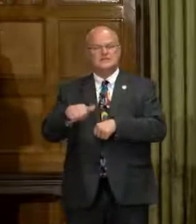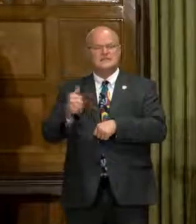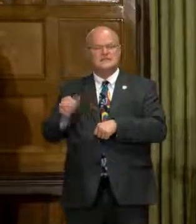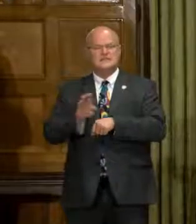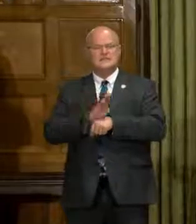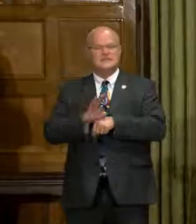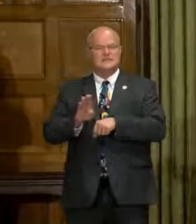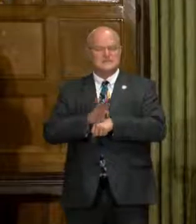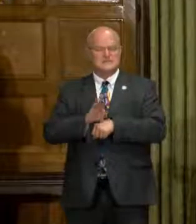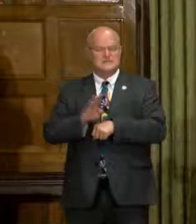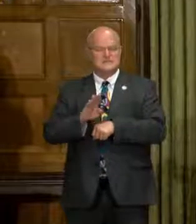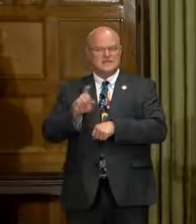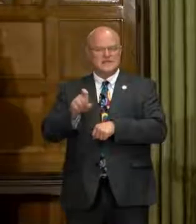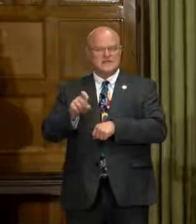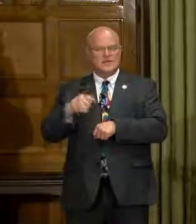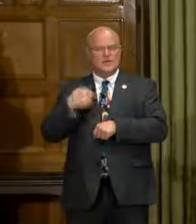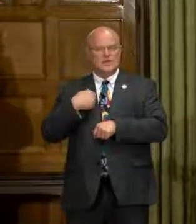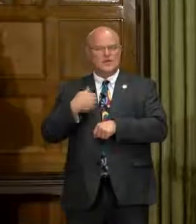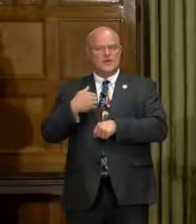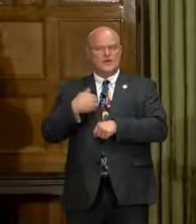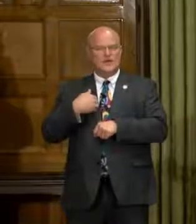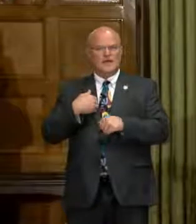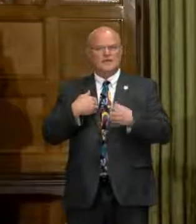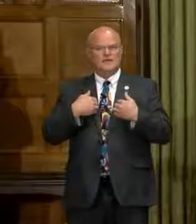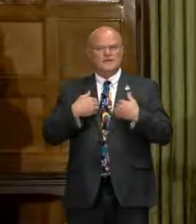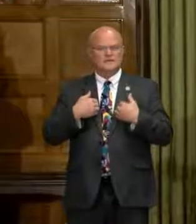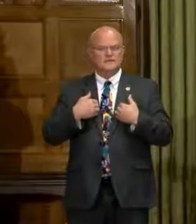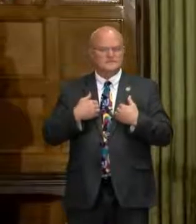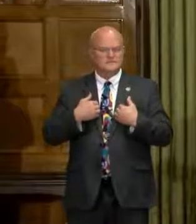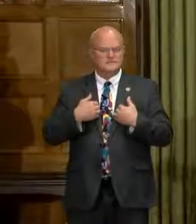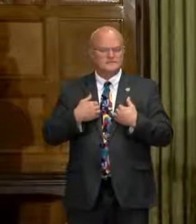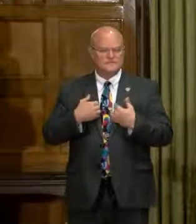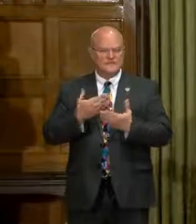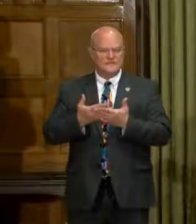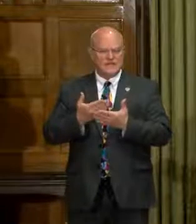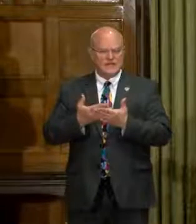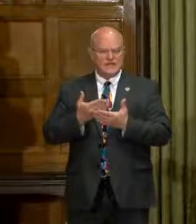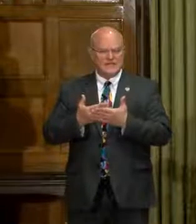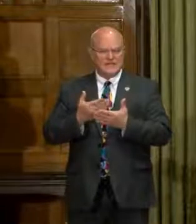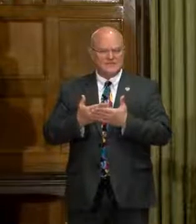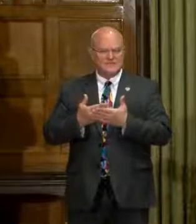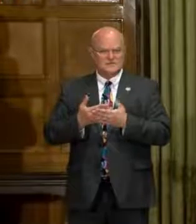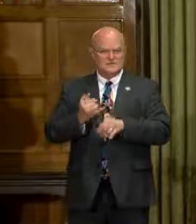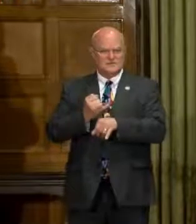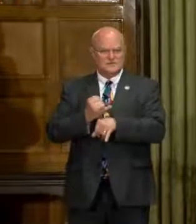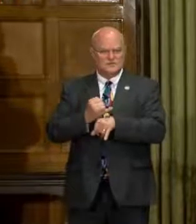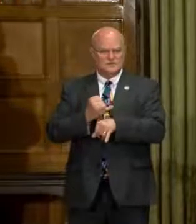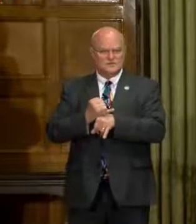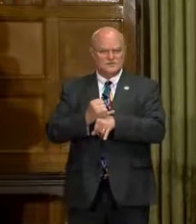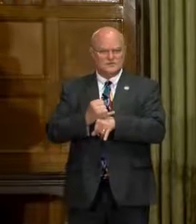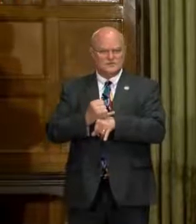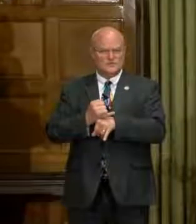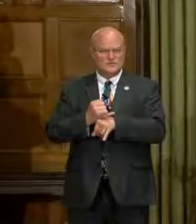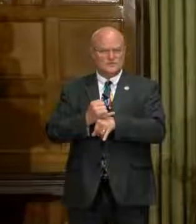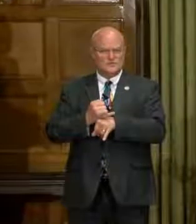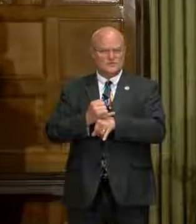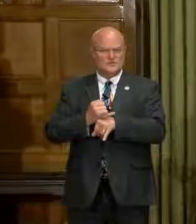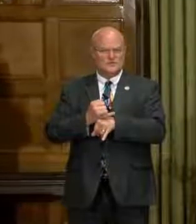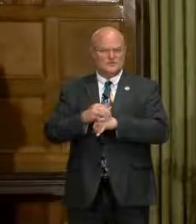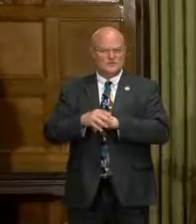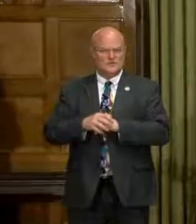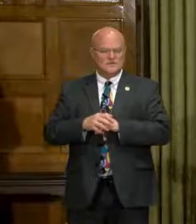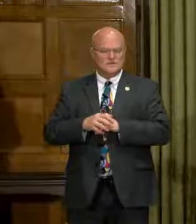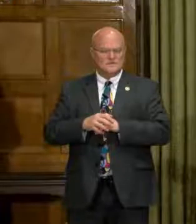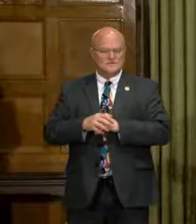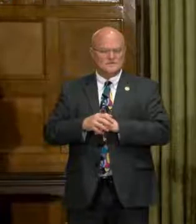federal loan relief, and we have received reports that financial institutions are not waiving fees to small